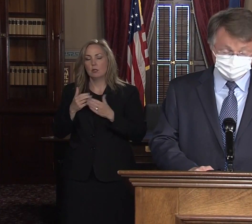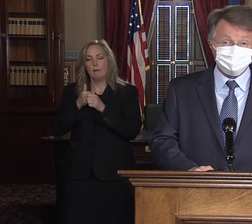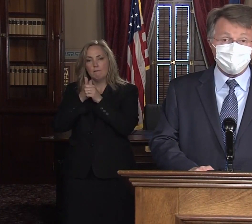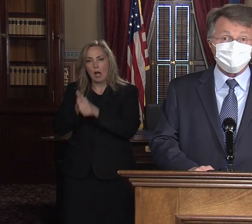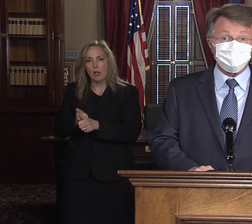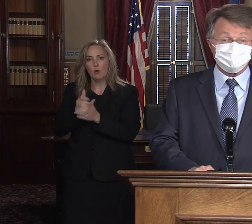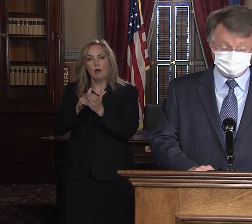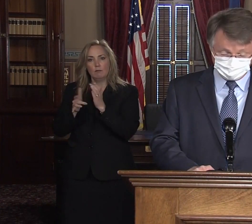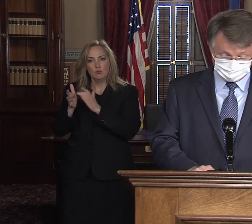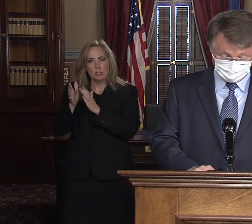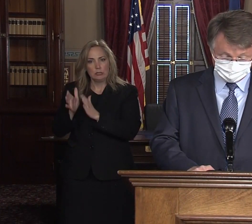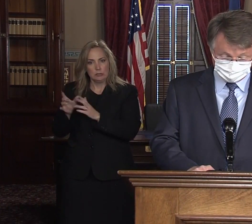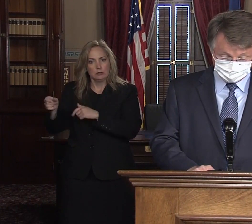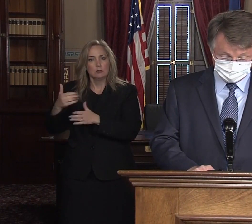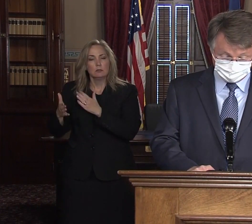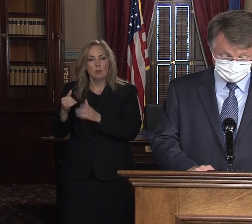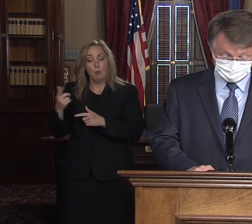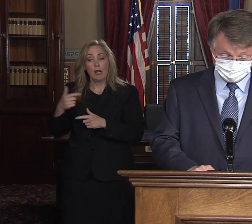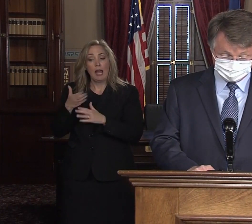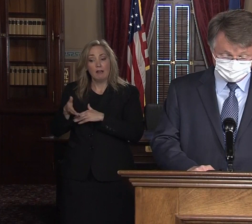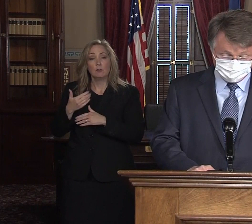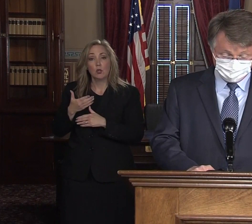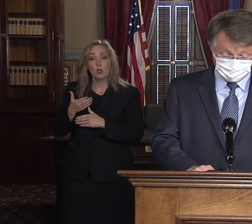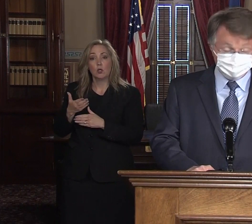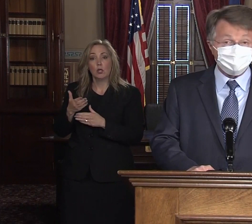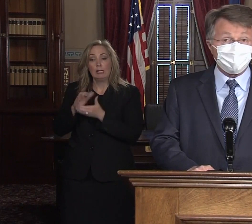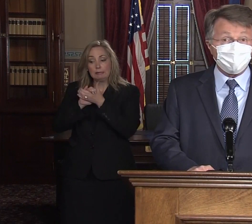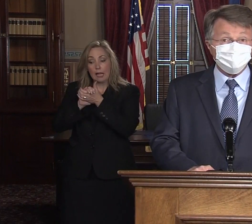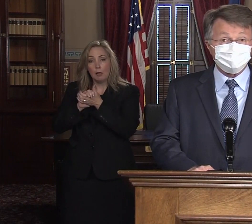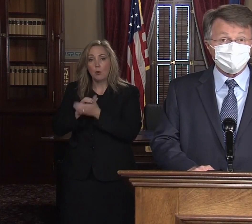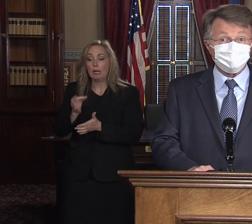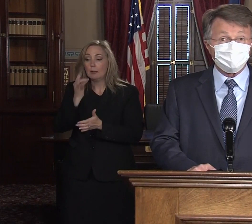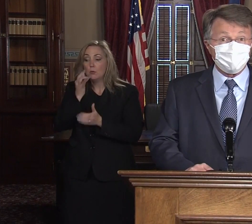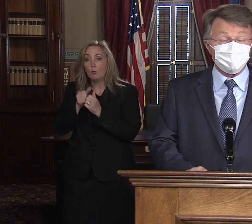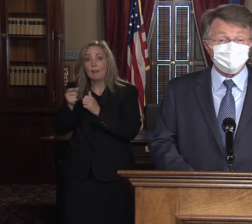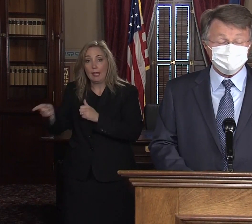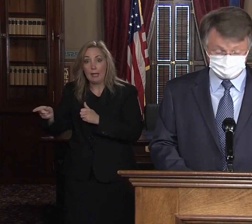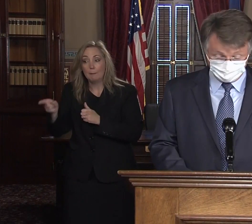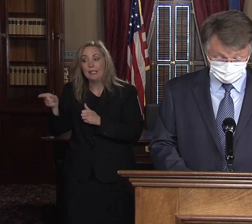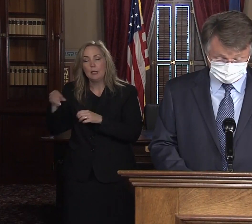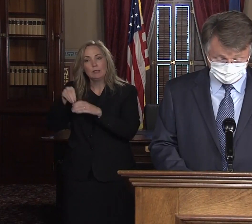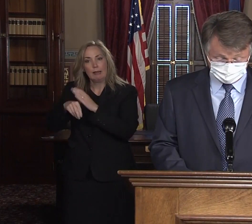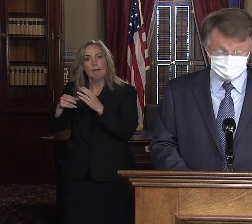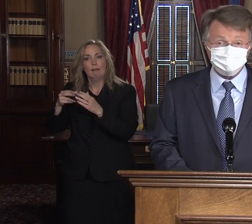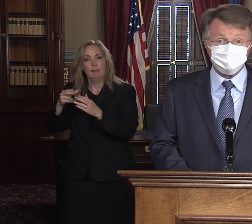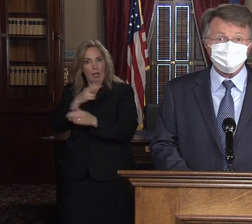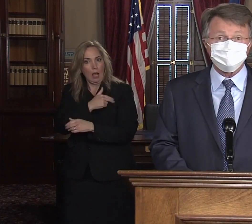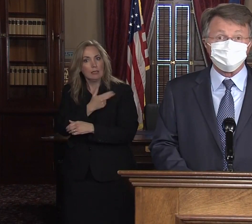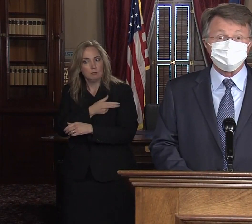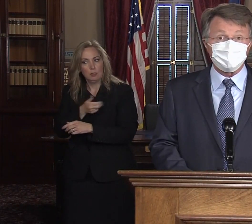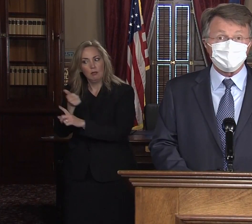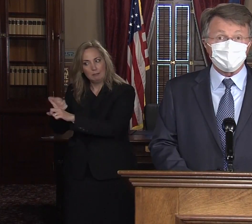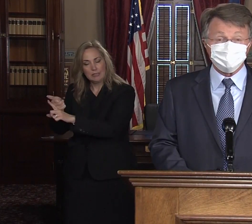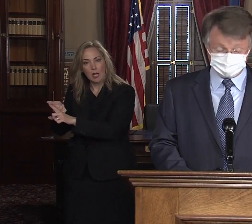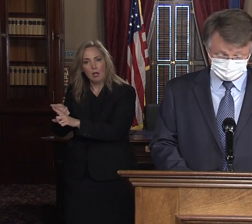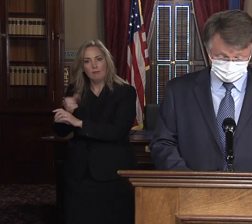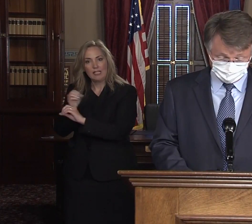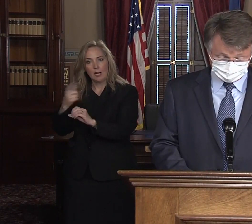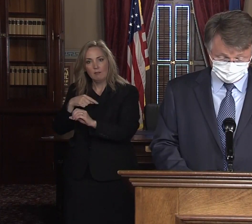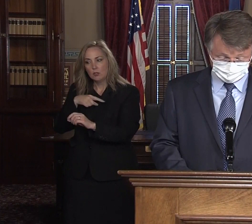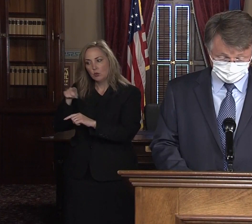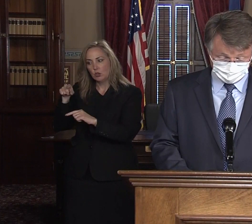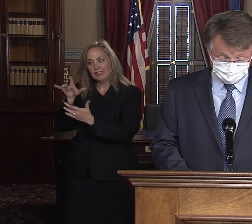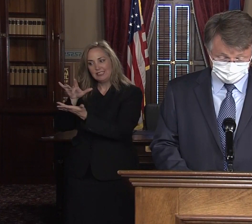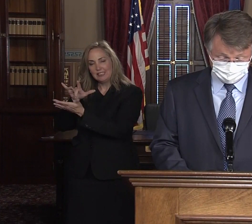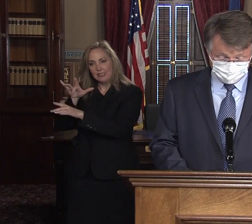just a few days after celebrating communion with him, he was in the hospital where none of us nor his family could touch him. And just a few